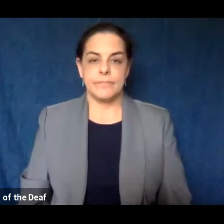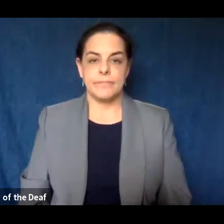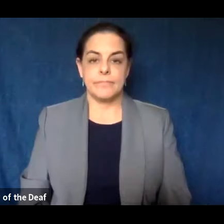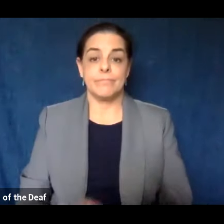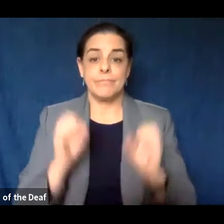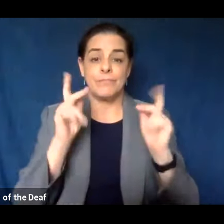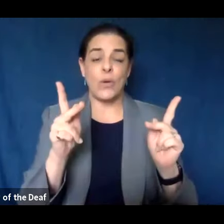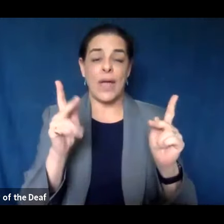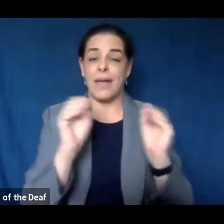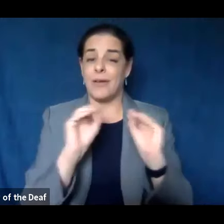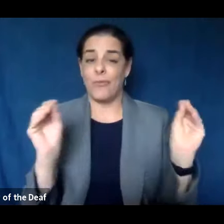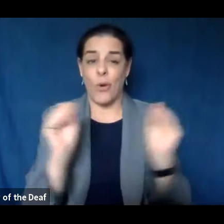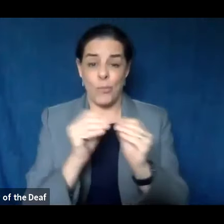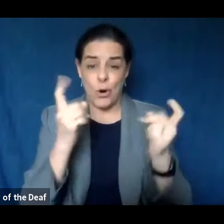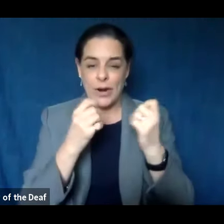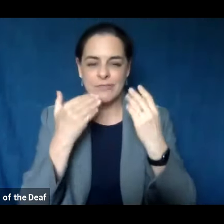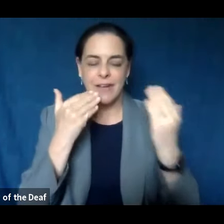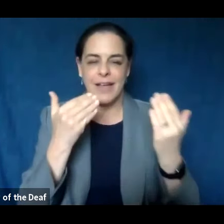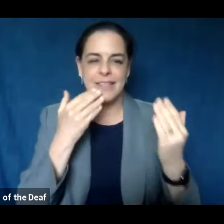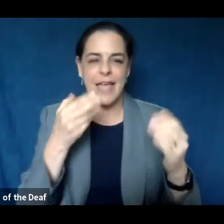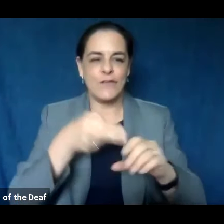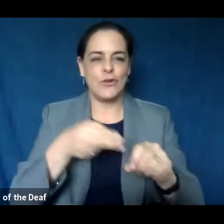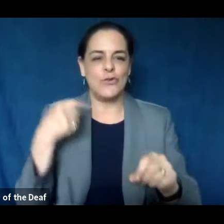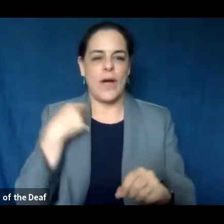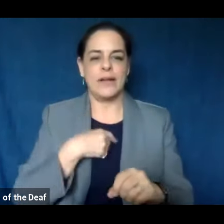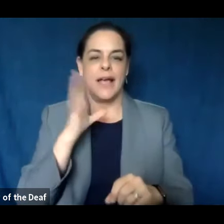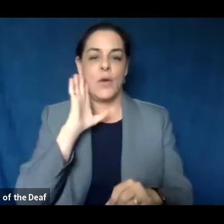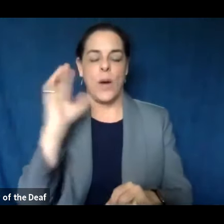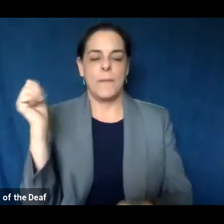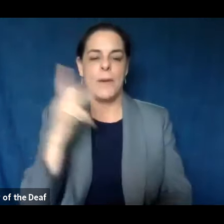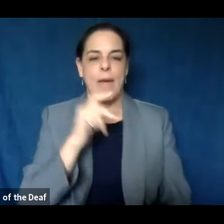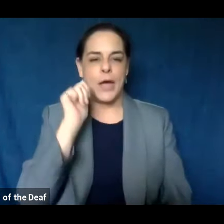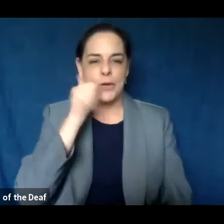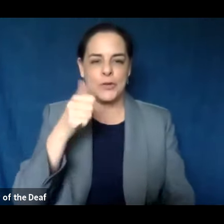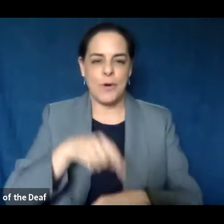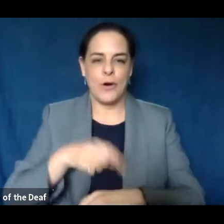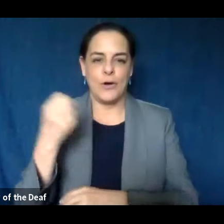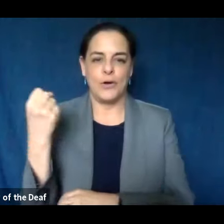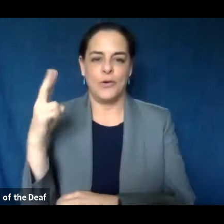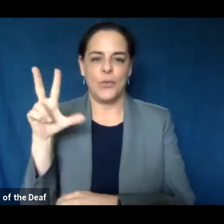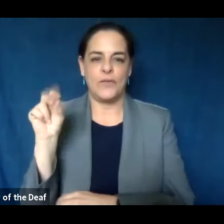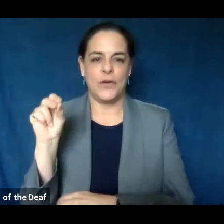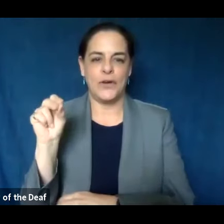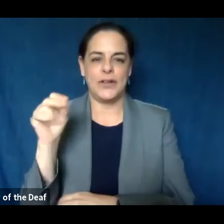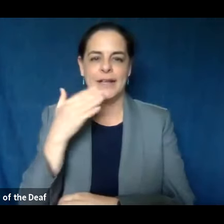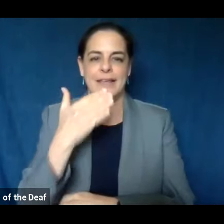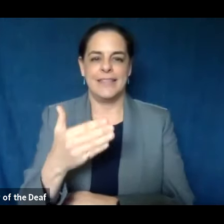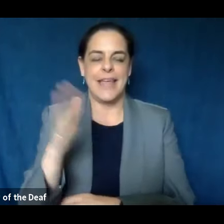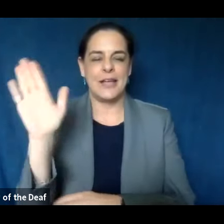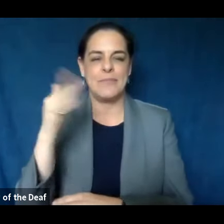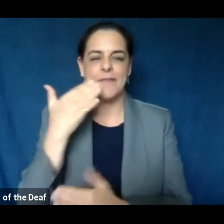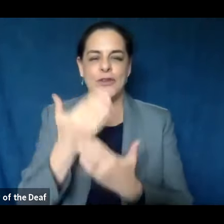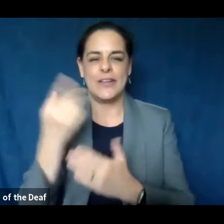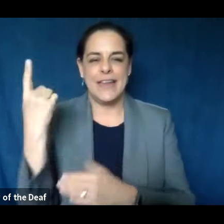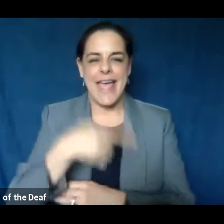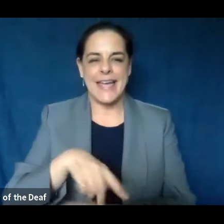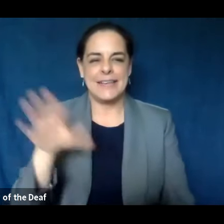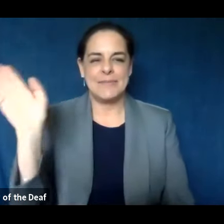All right, if there are no other questions, thank you all for joining us, and we will be back tomorrow at 12:30. Thank you and have a good day.